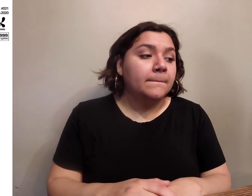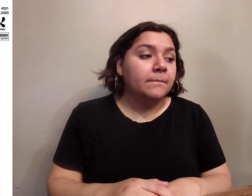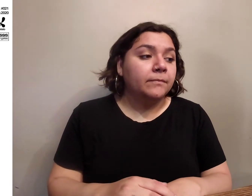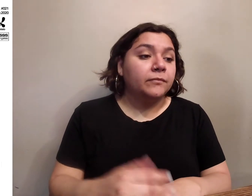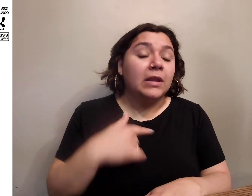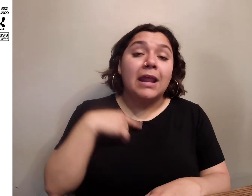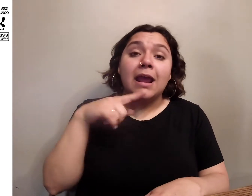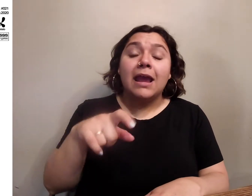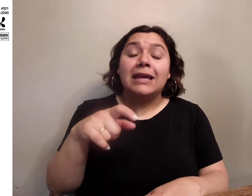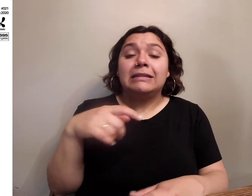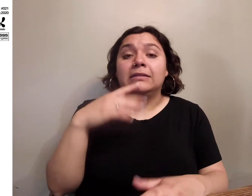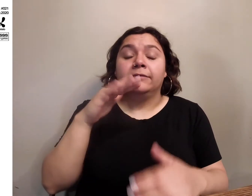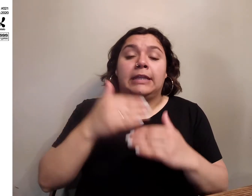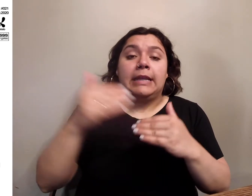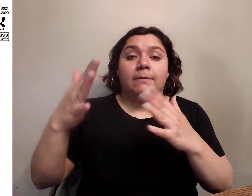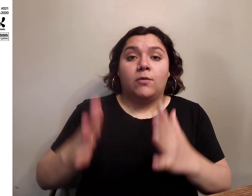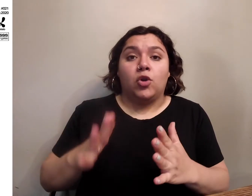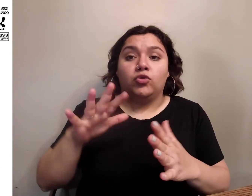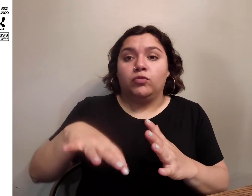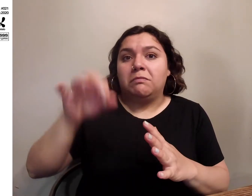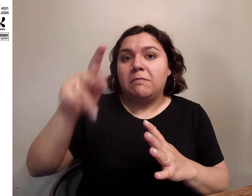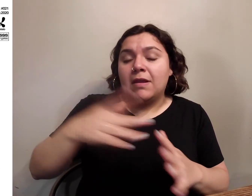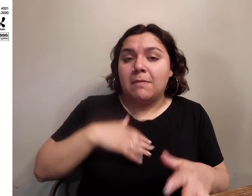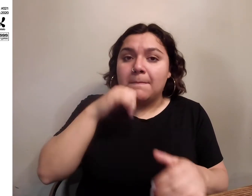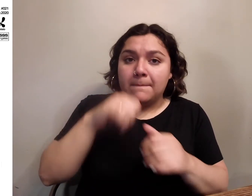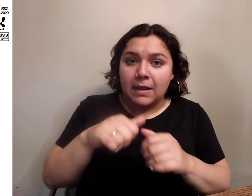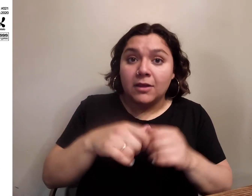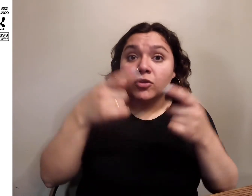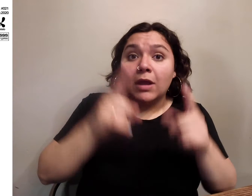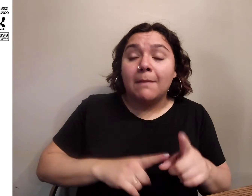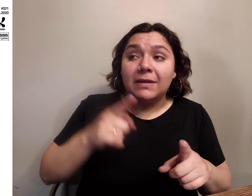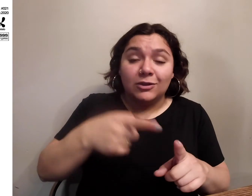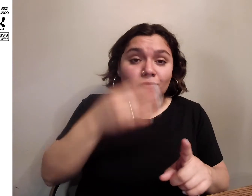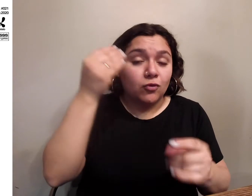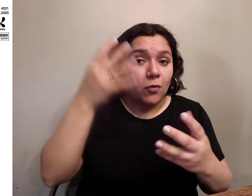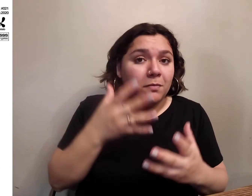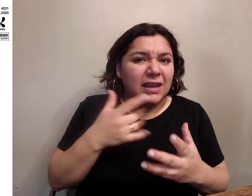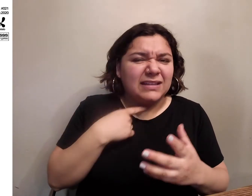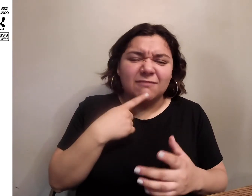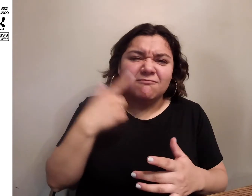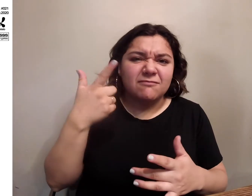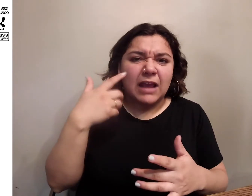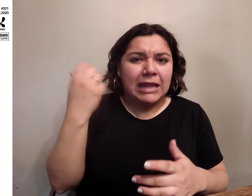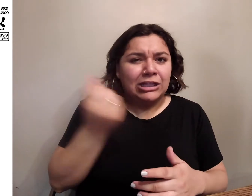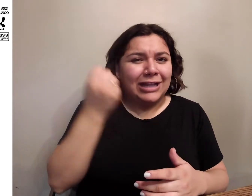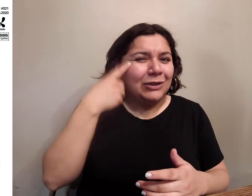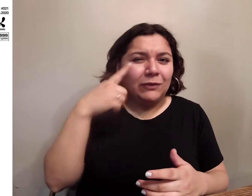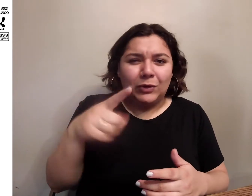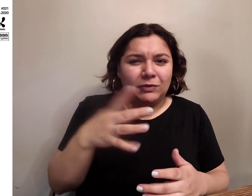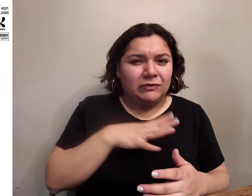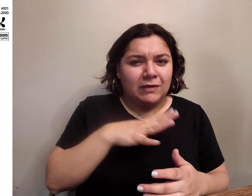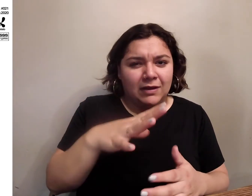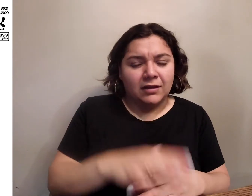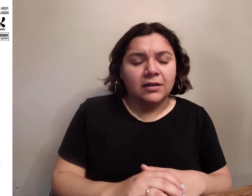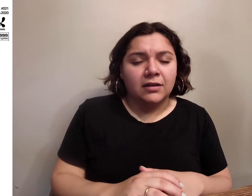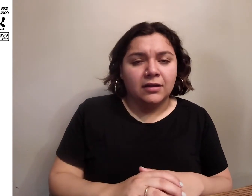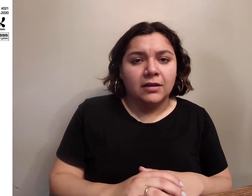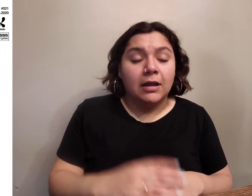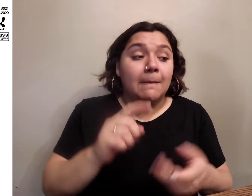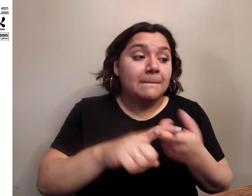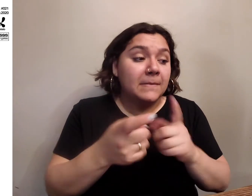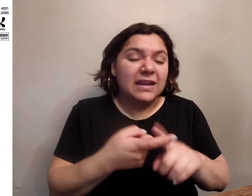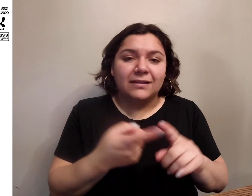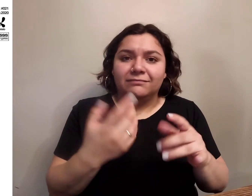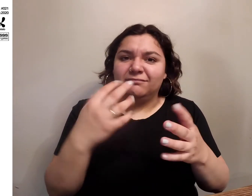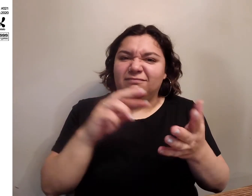asked a neighbor to pick up my mail, and he had forgotten. And so he told me, he said, I just went ahead and held it back for you. So there are friendships that